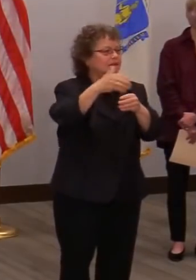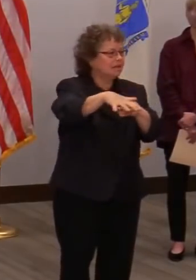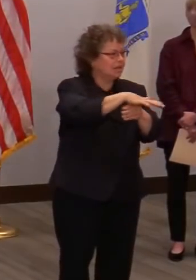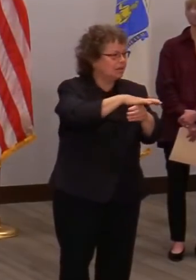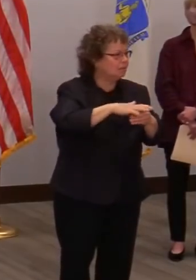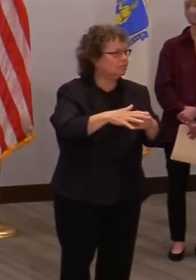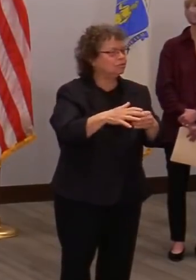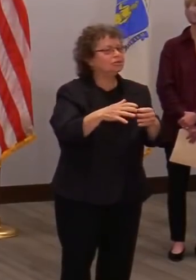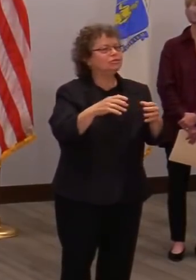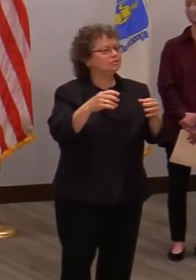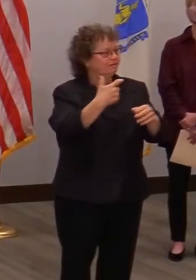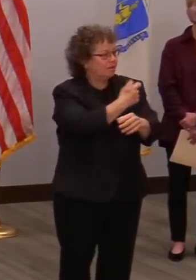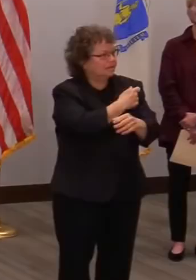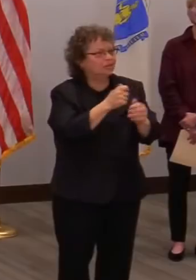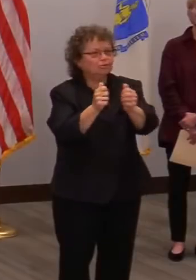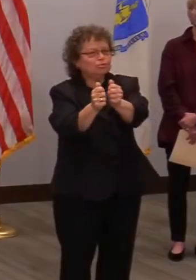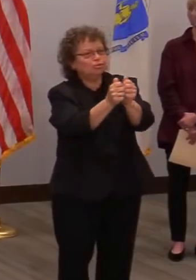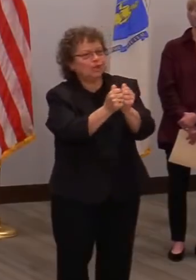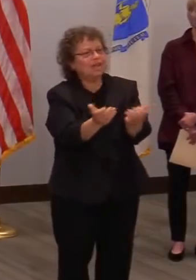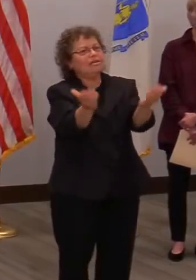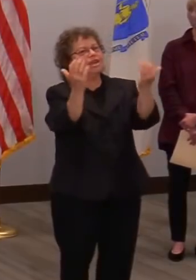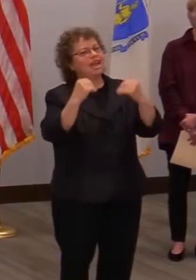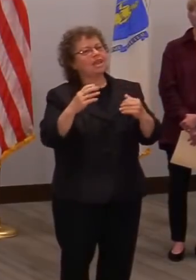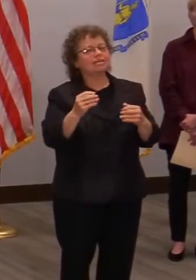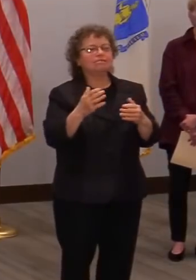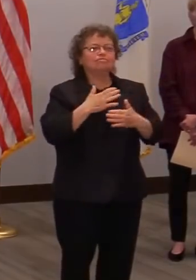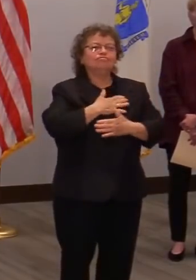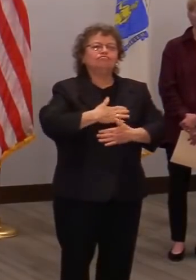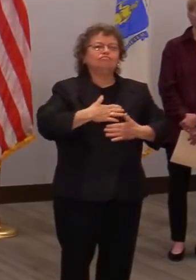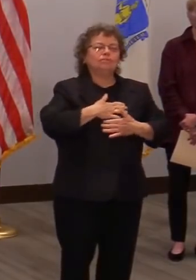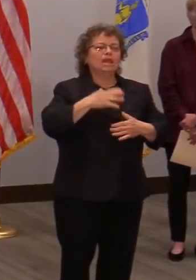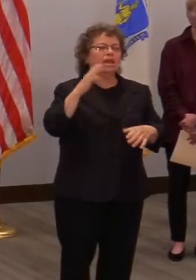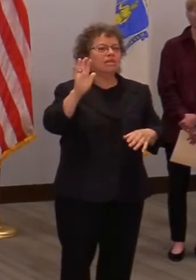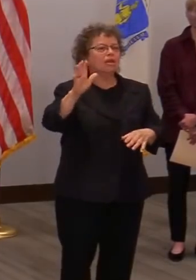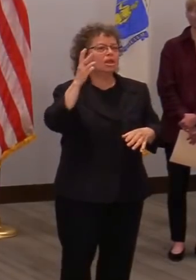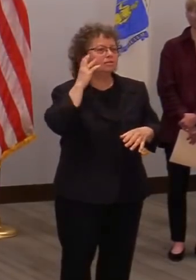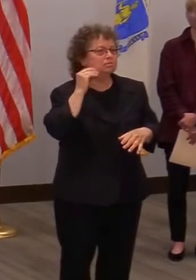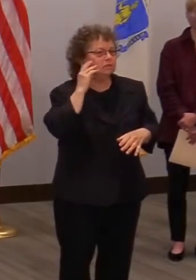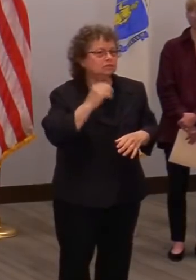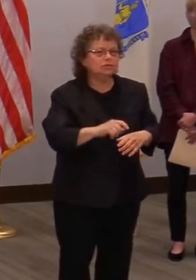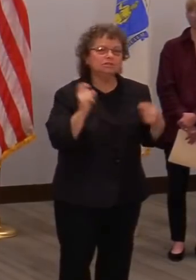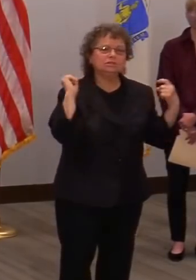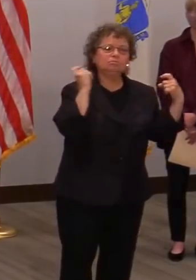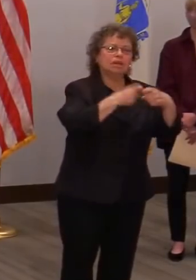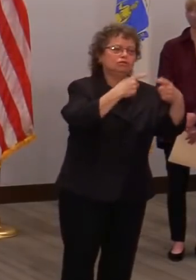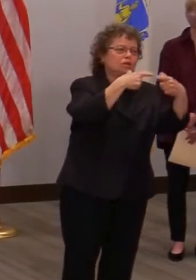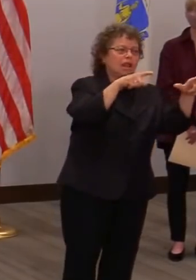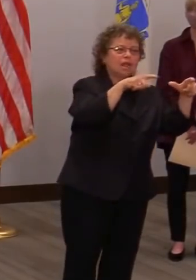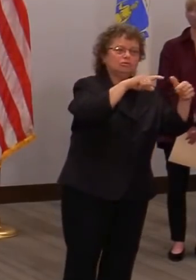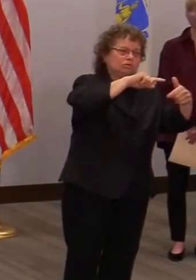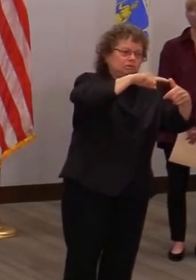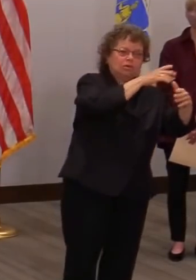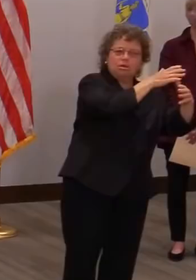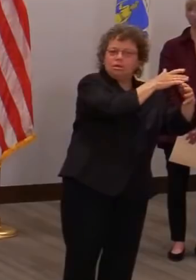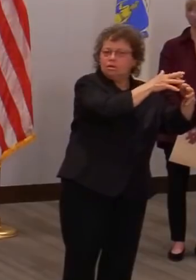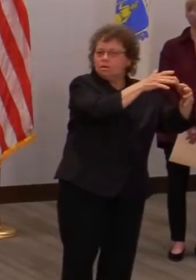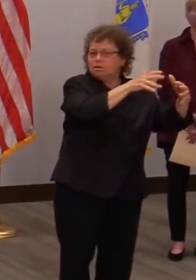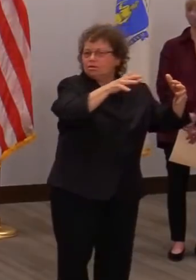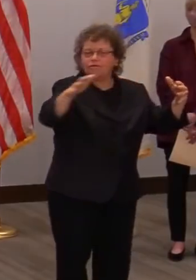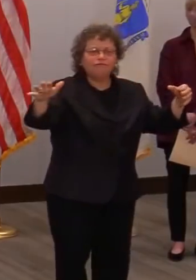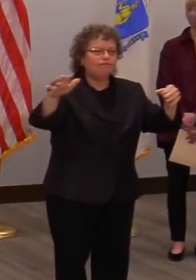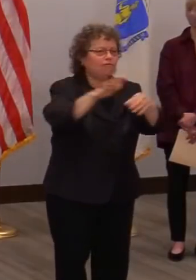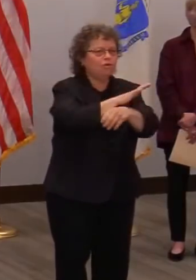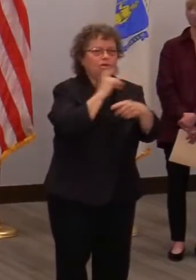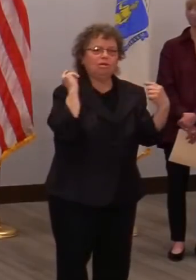together and to also create an experience in Spanish from beginning to end. Residents who have their